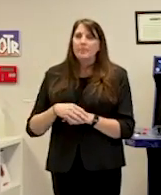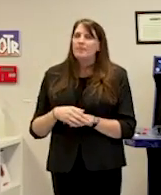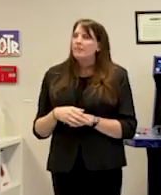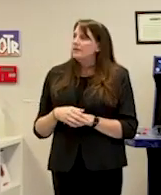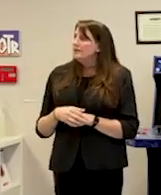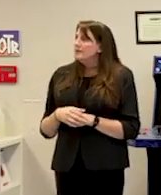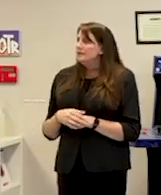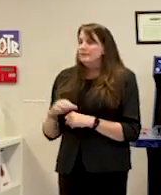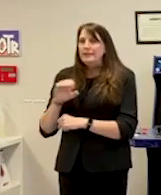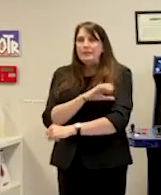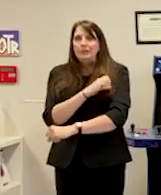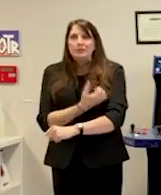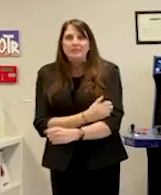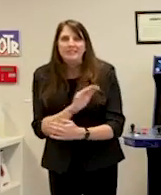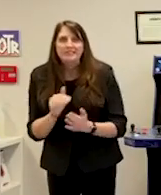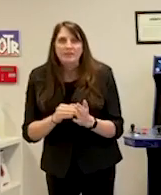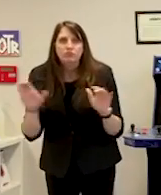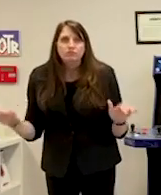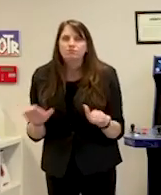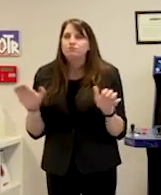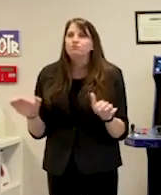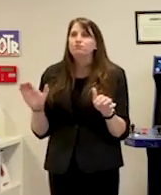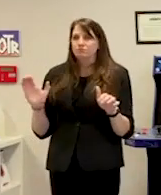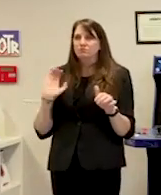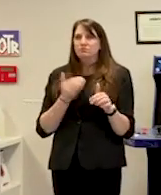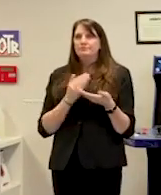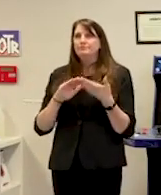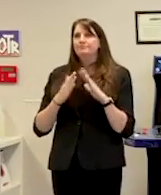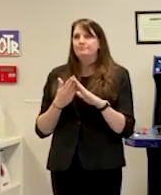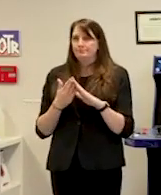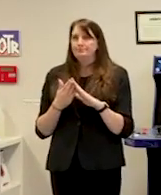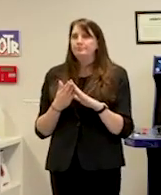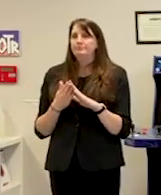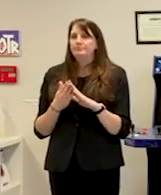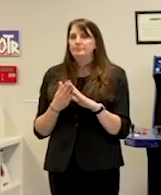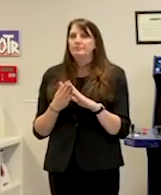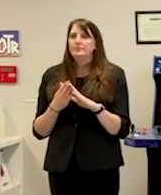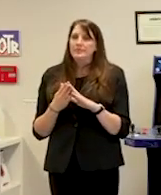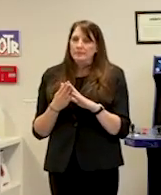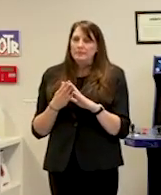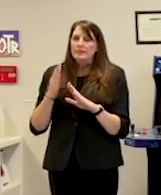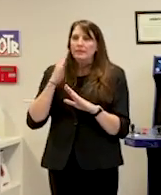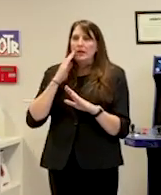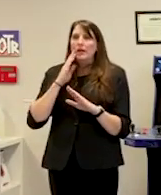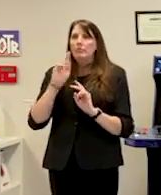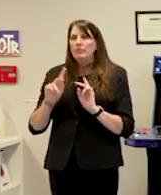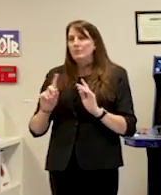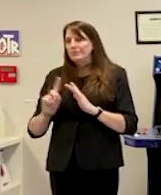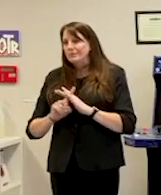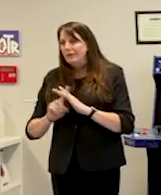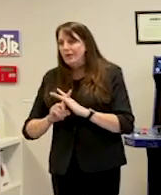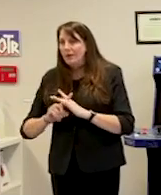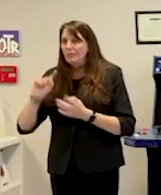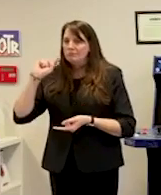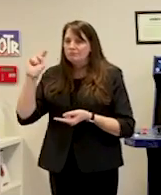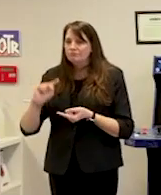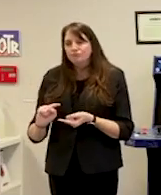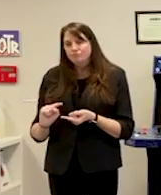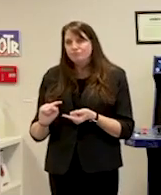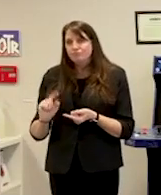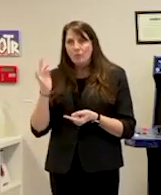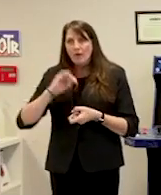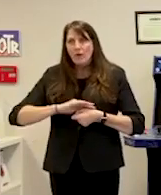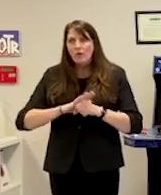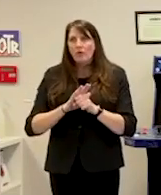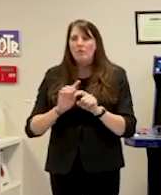vibrant center for activity in our community. Our attendance fell off a little bit during COVID. It's starting to come back. And it's